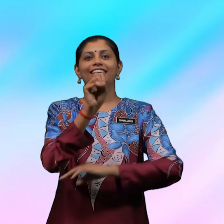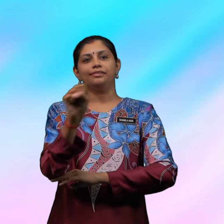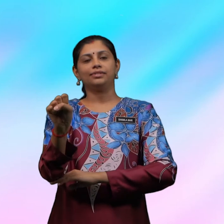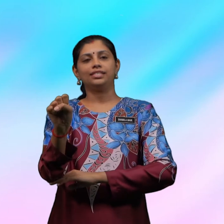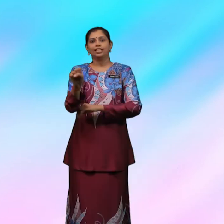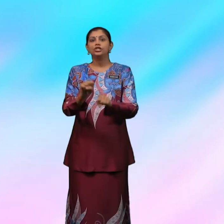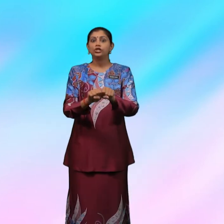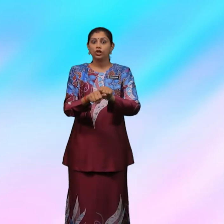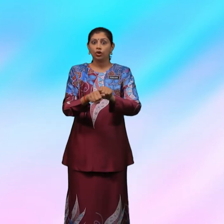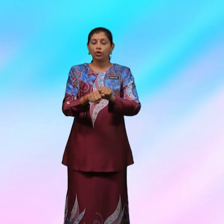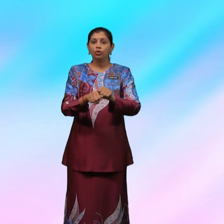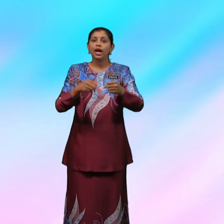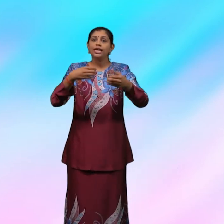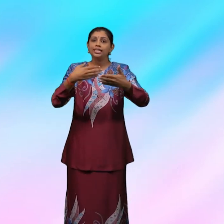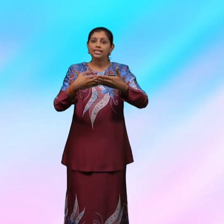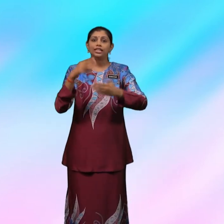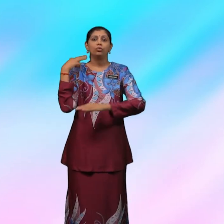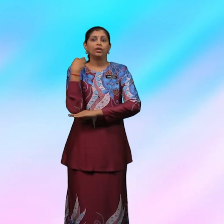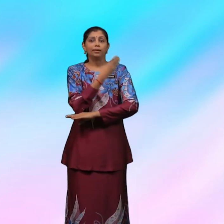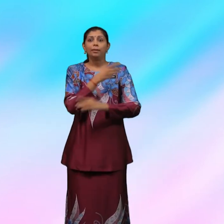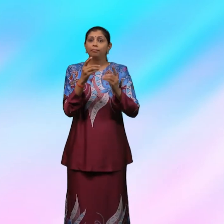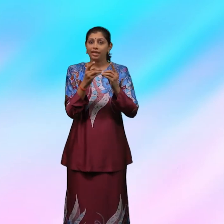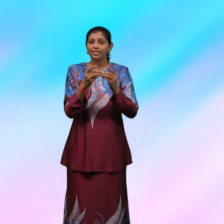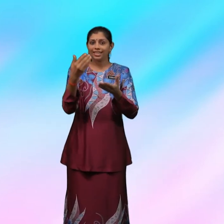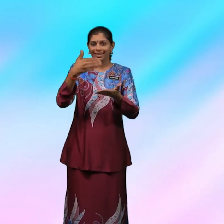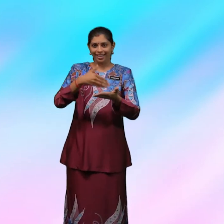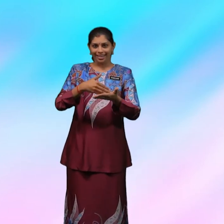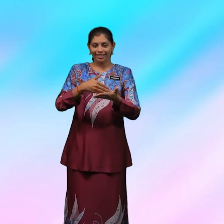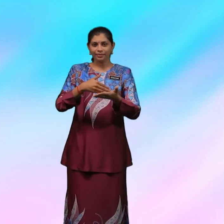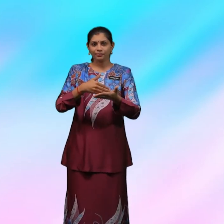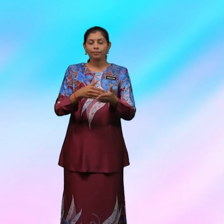idioms. So, till we meet again,